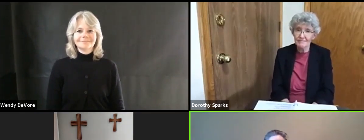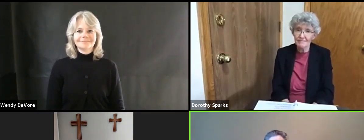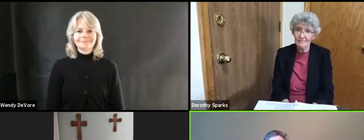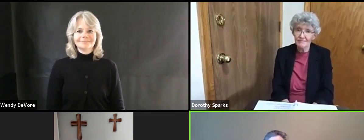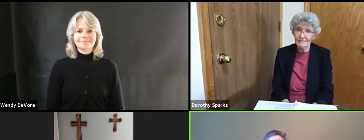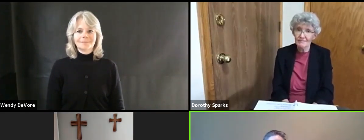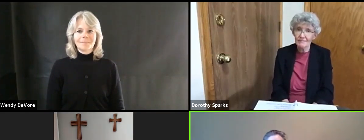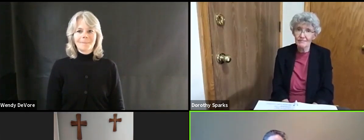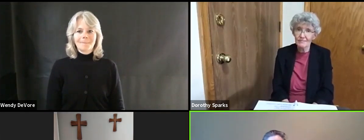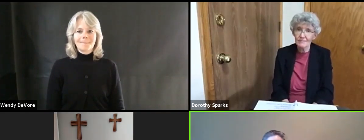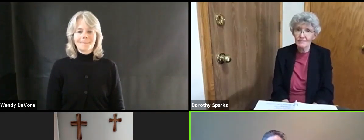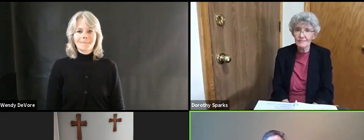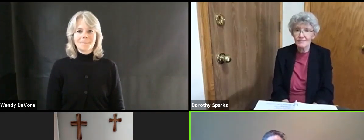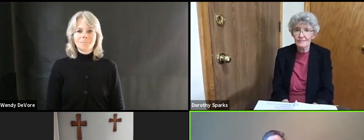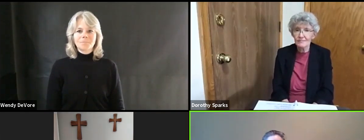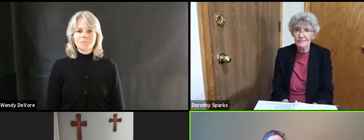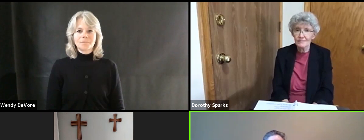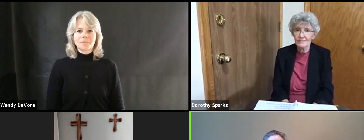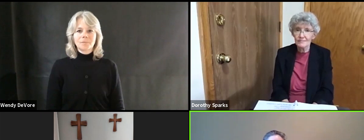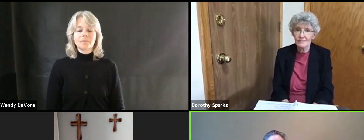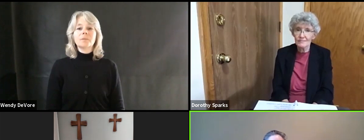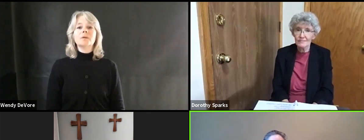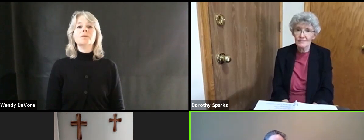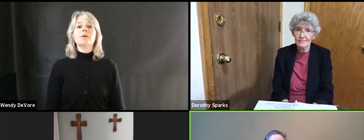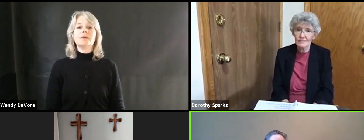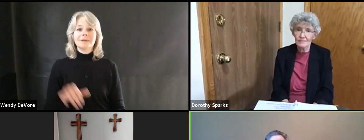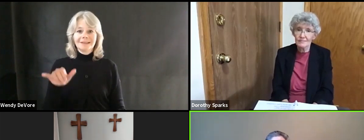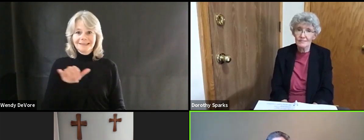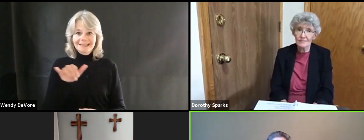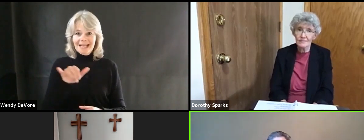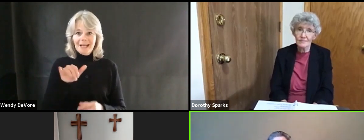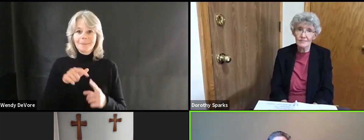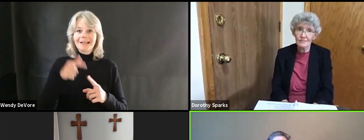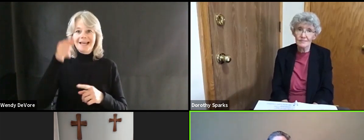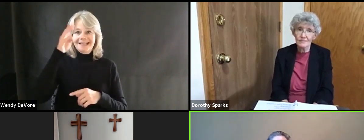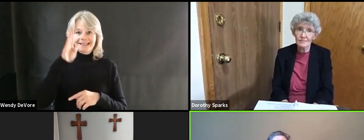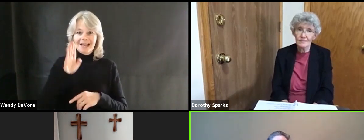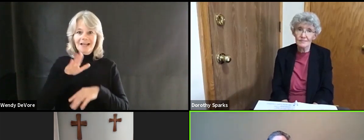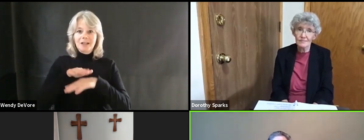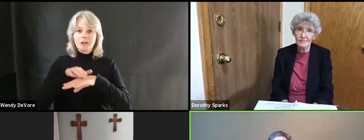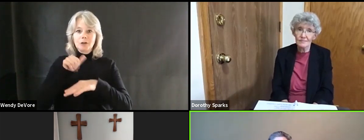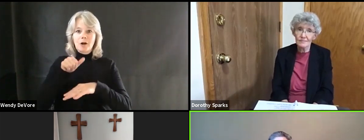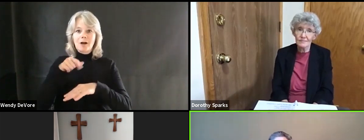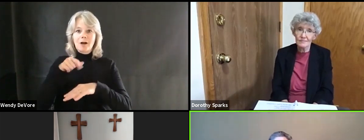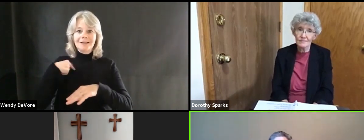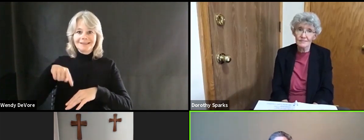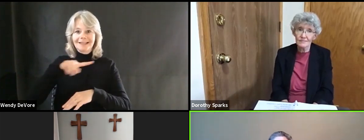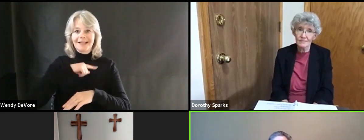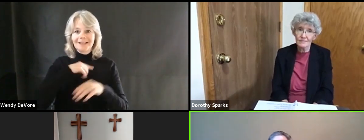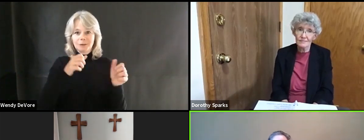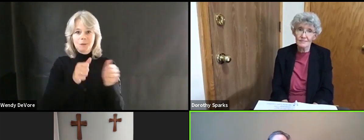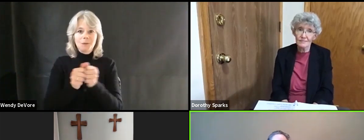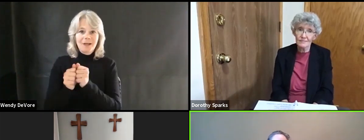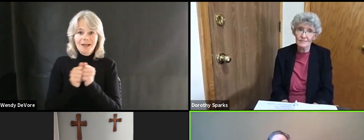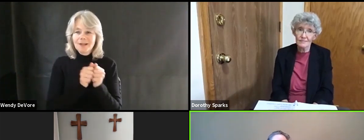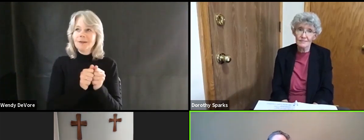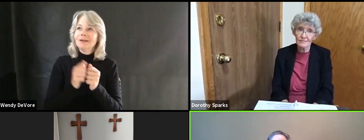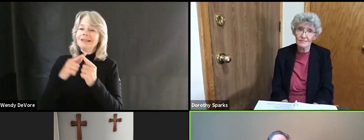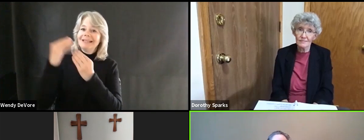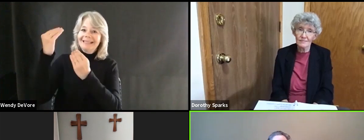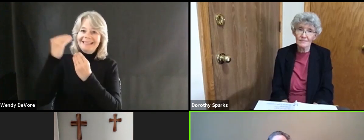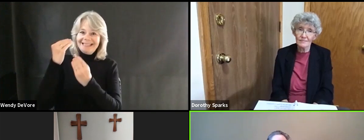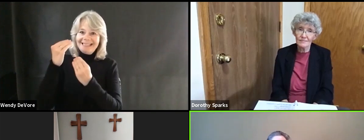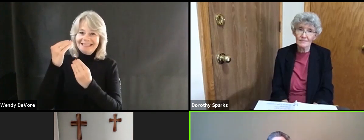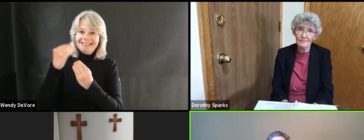So just as God gathers us together, God teaches us and cares for us, God